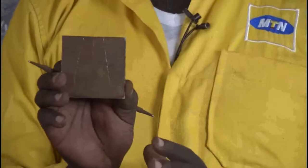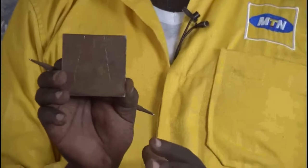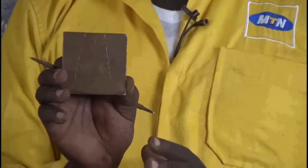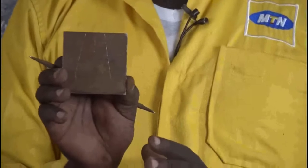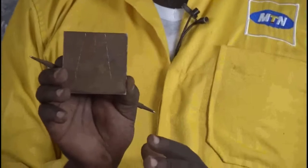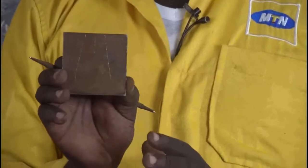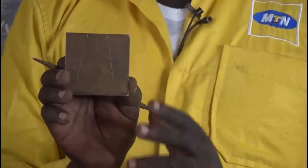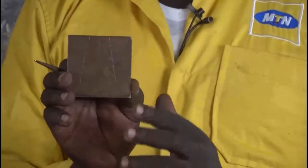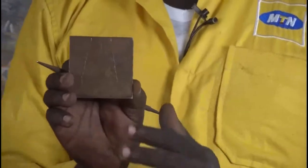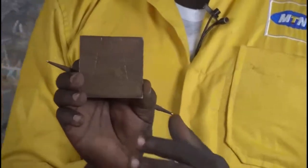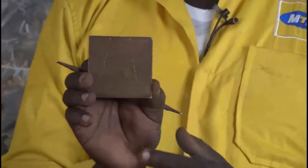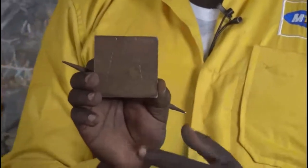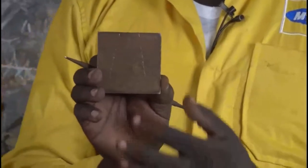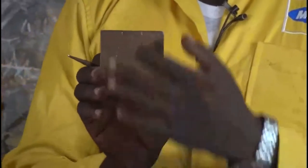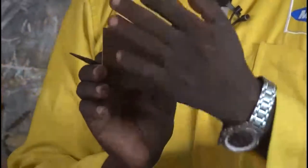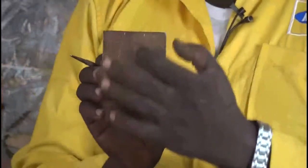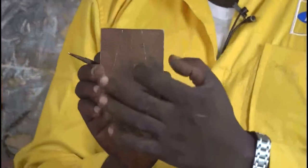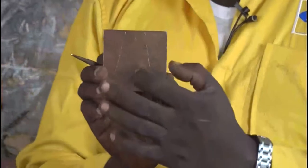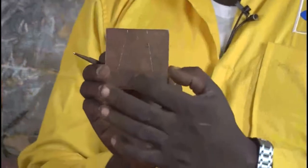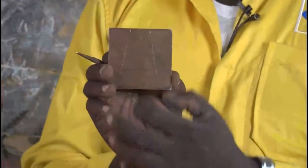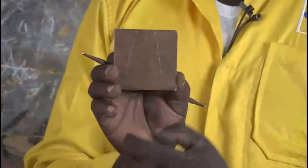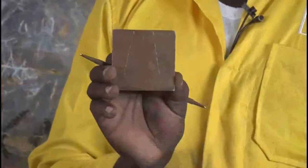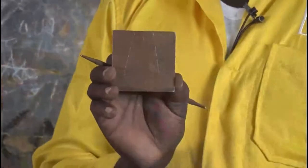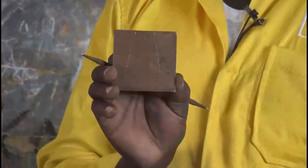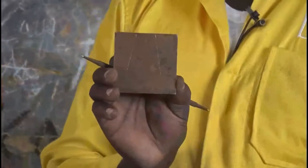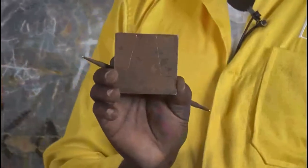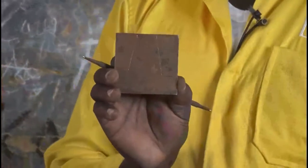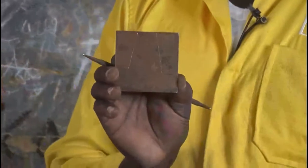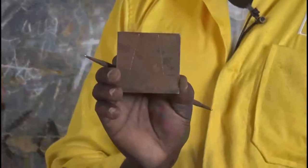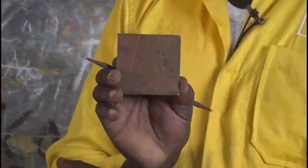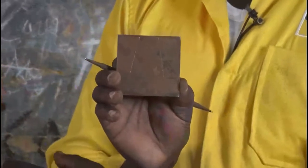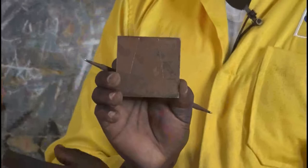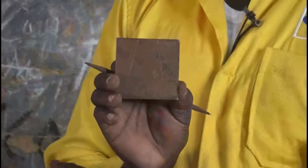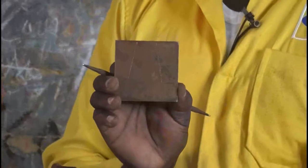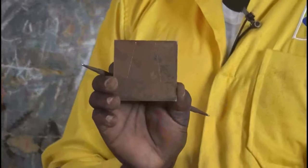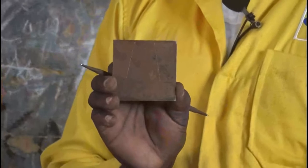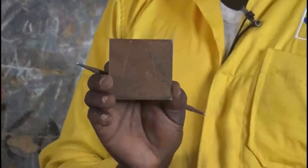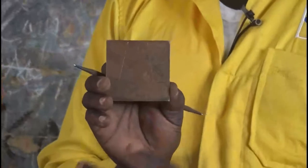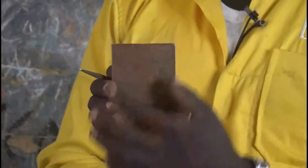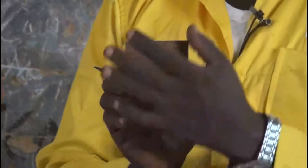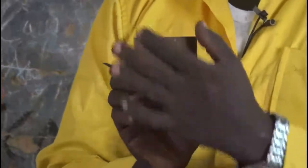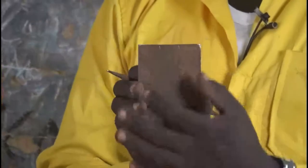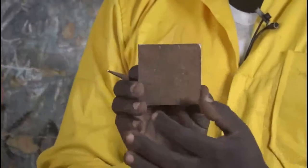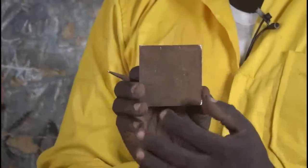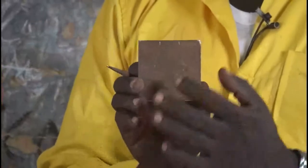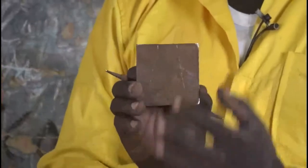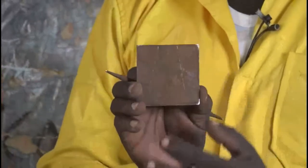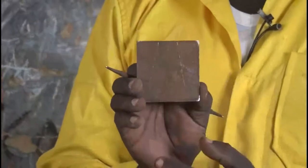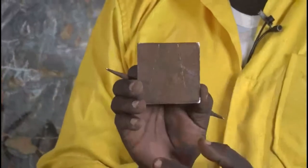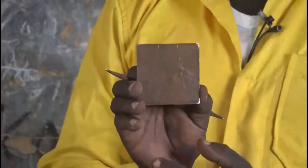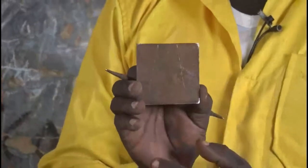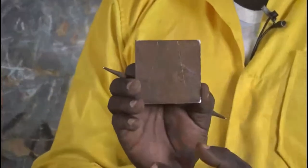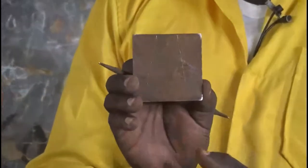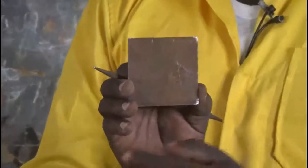looking at the female, you understand that the shape of what we have on the blackboard is marked out